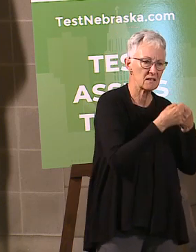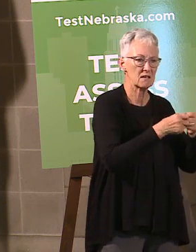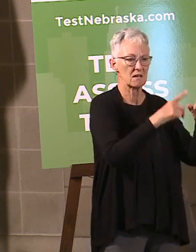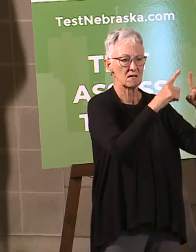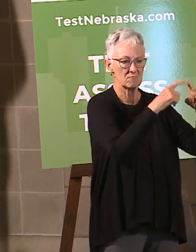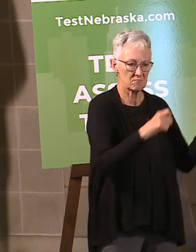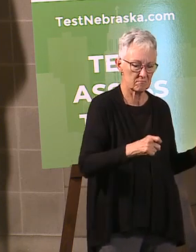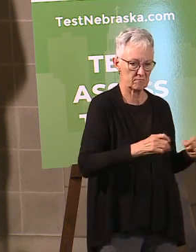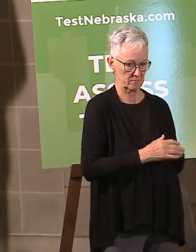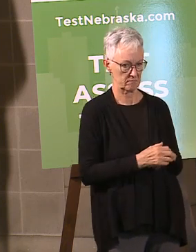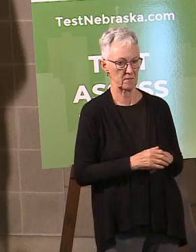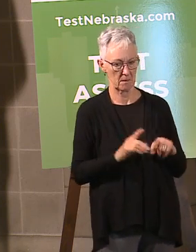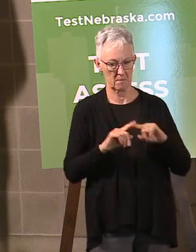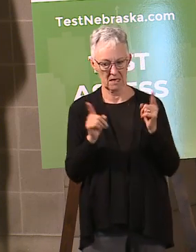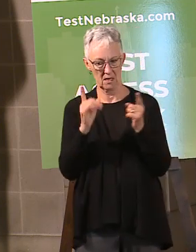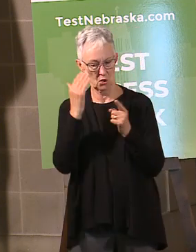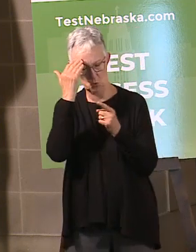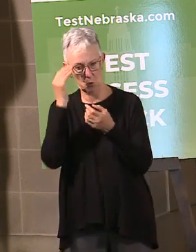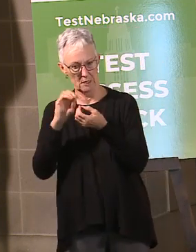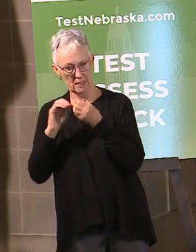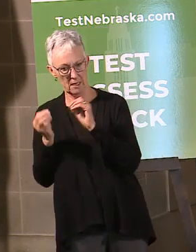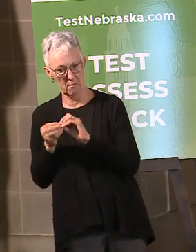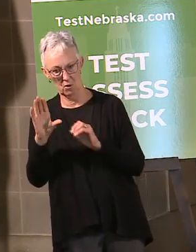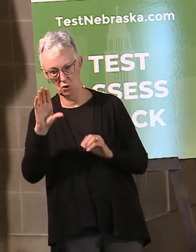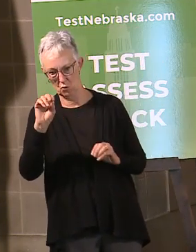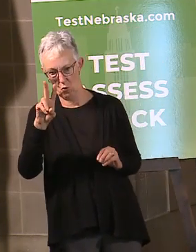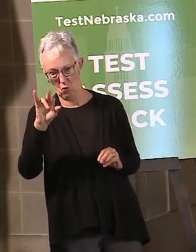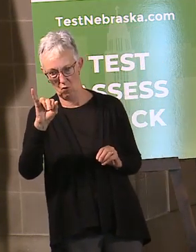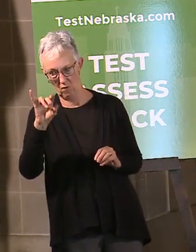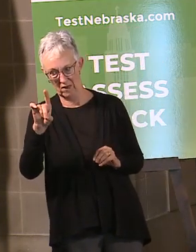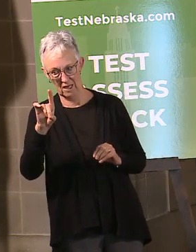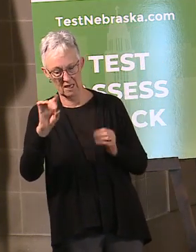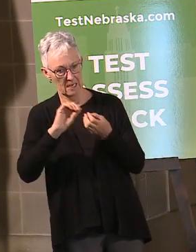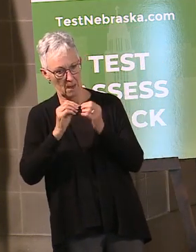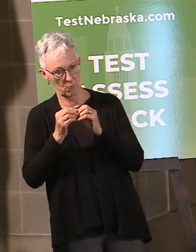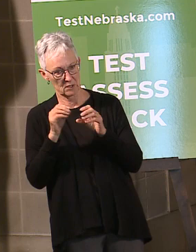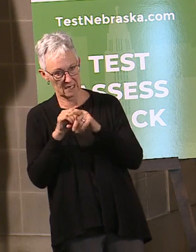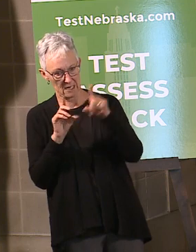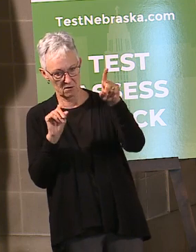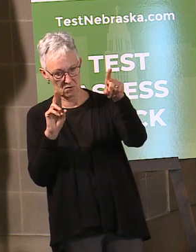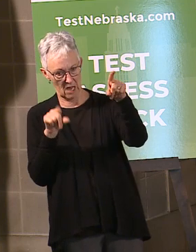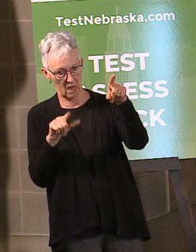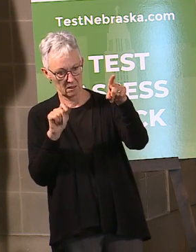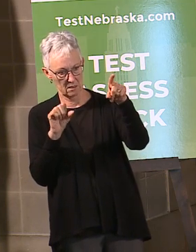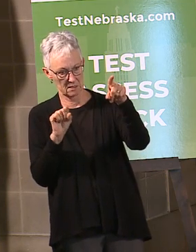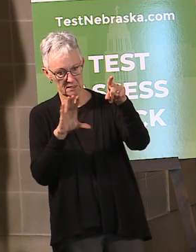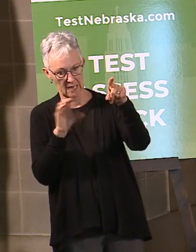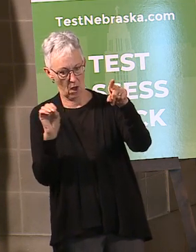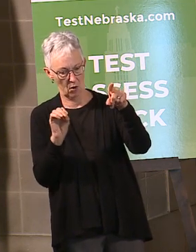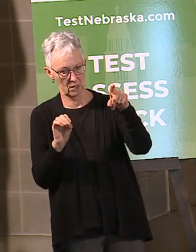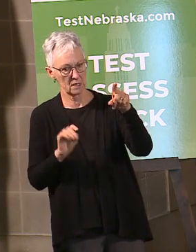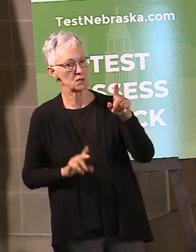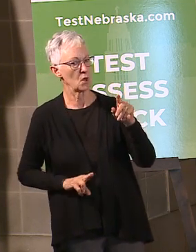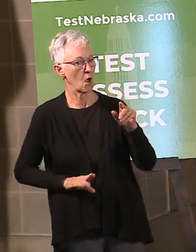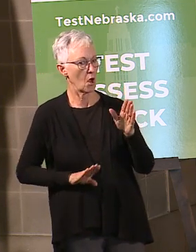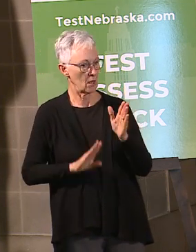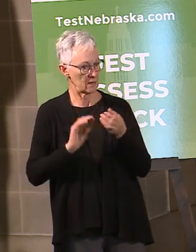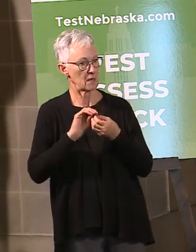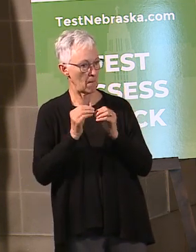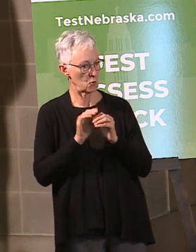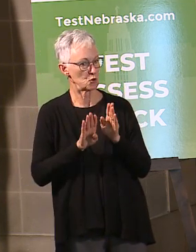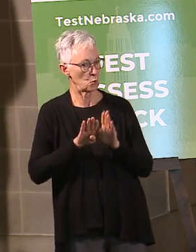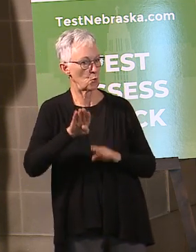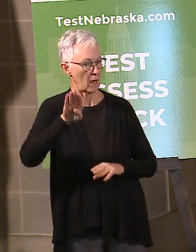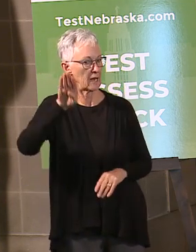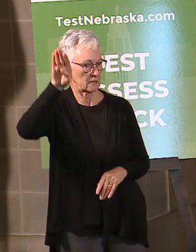the number of positive patients coming into Douglas County hospitals is on the rise. It's the only place in the state where it is on the rise right now